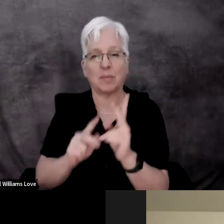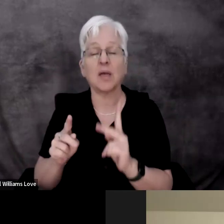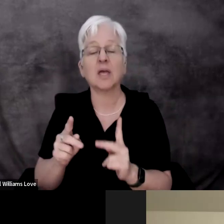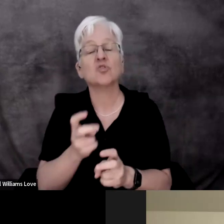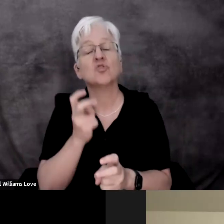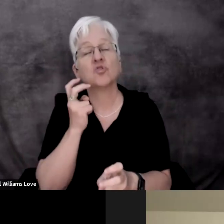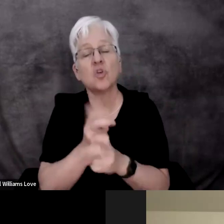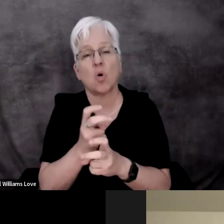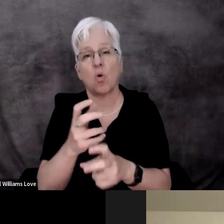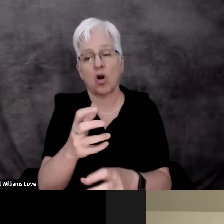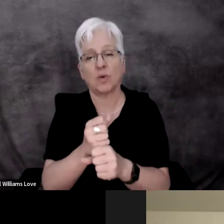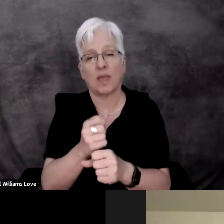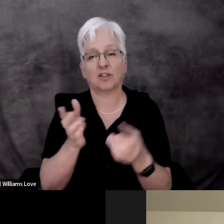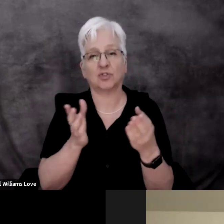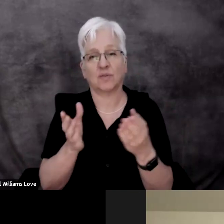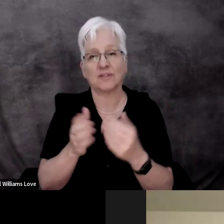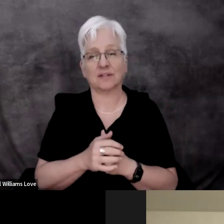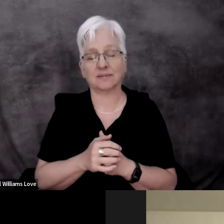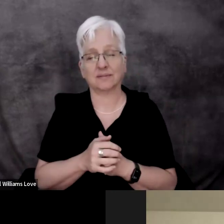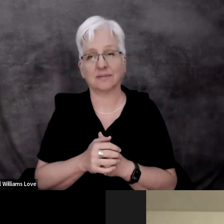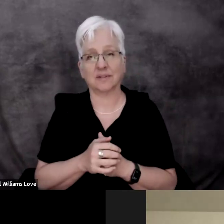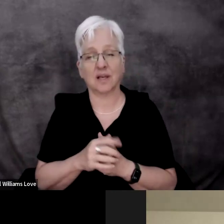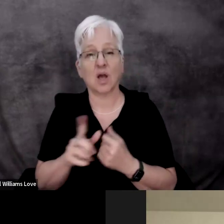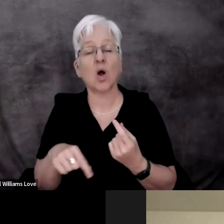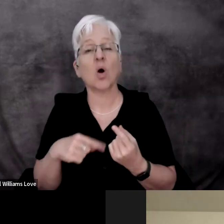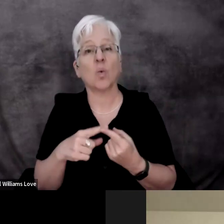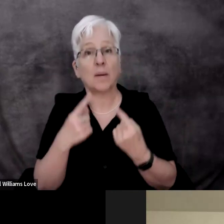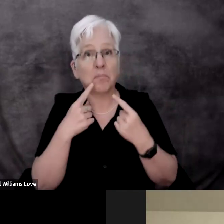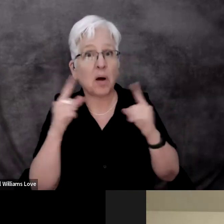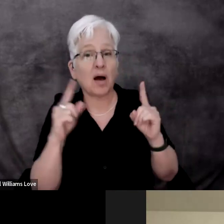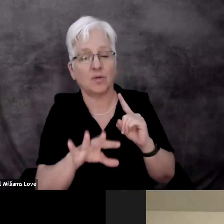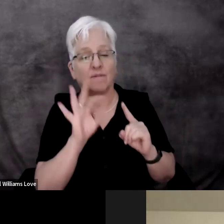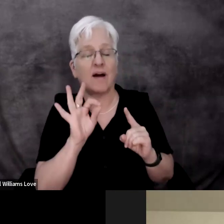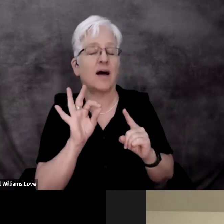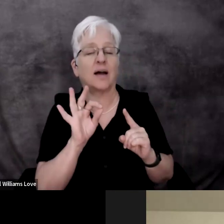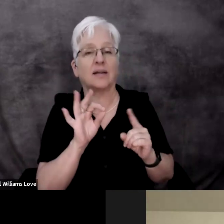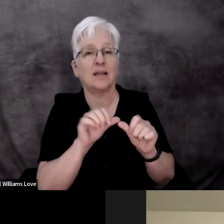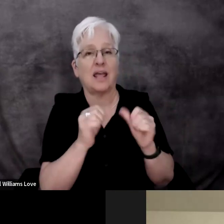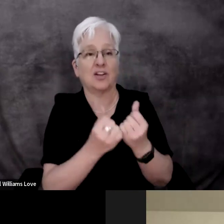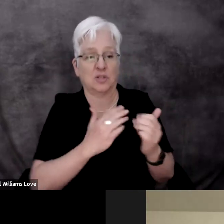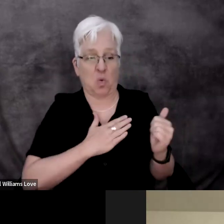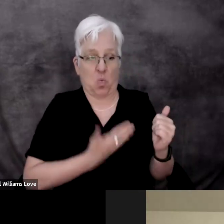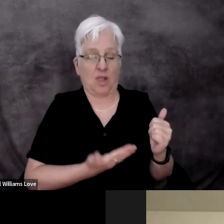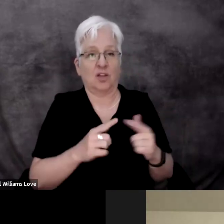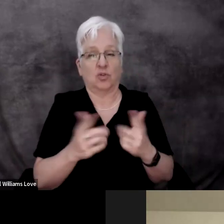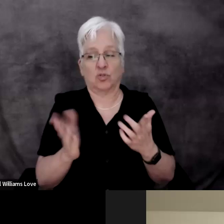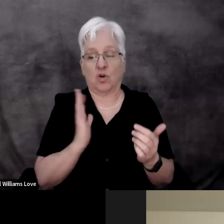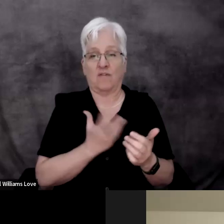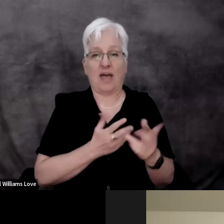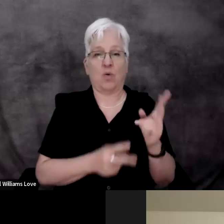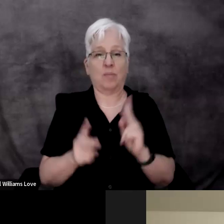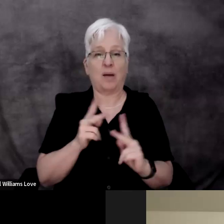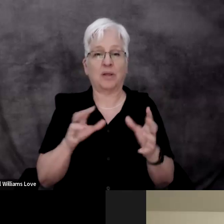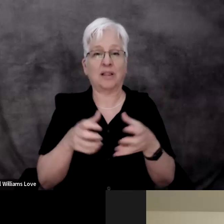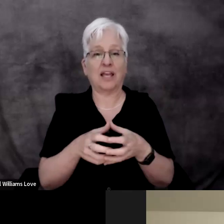services. And then when you do find an agency that is willing to serve our population, you come across the barrier that Katrina